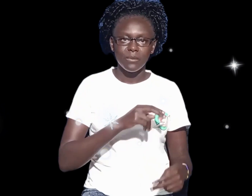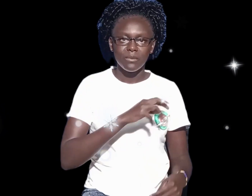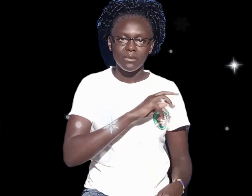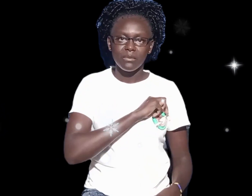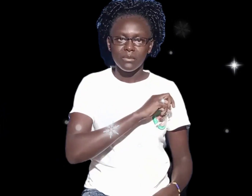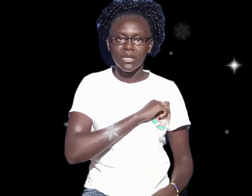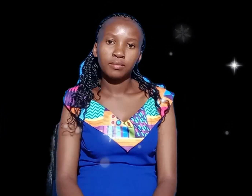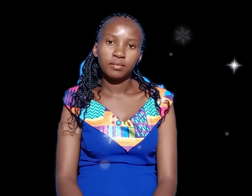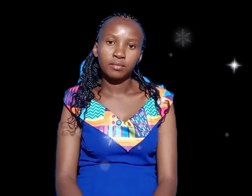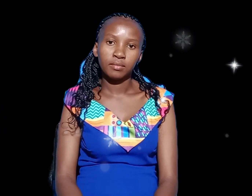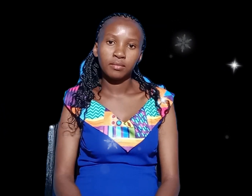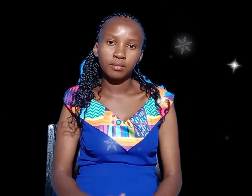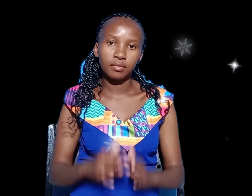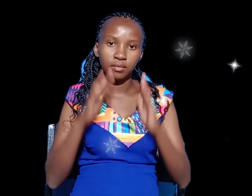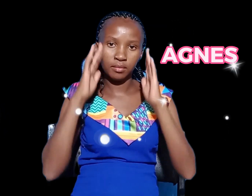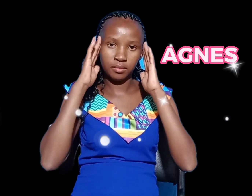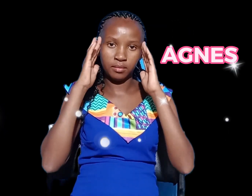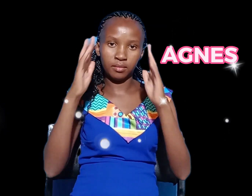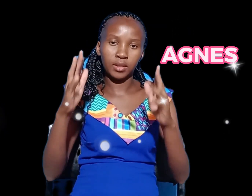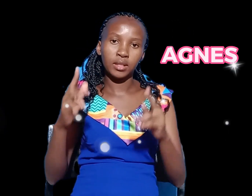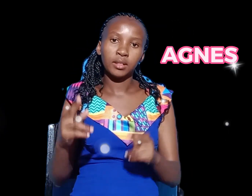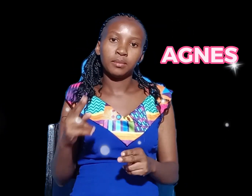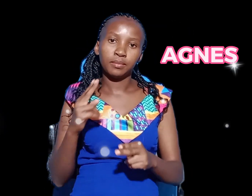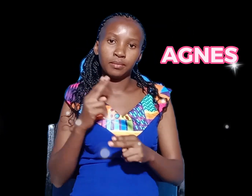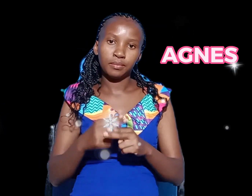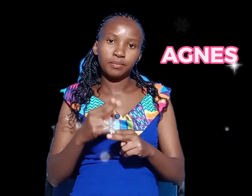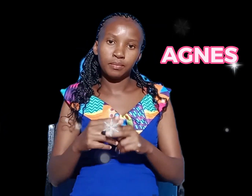Technical. Hello, my name is Agnes Hussein.